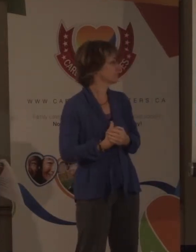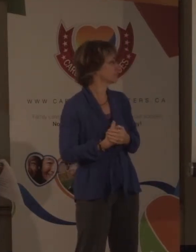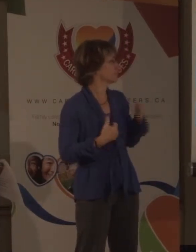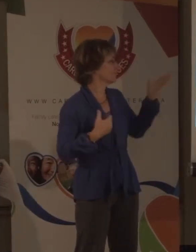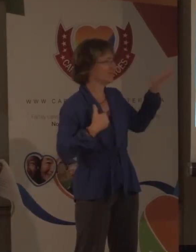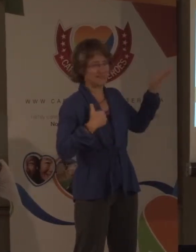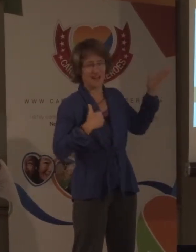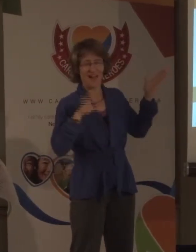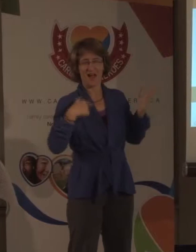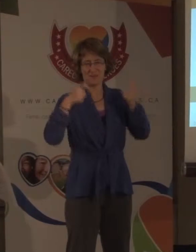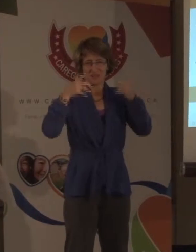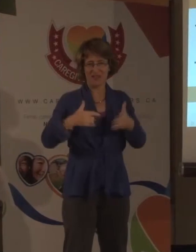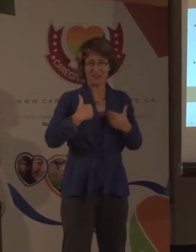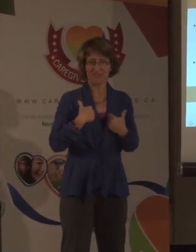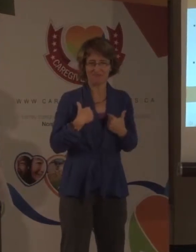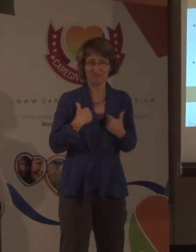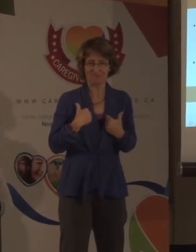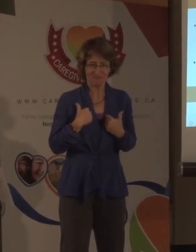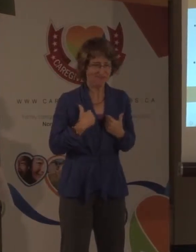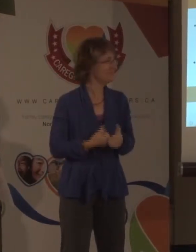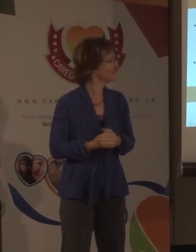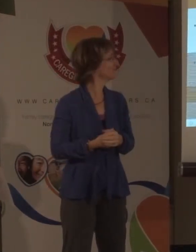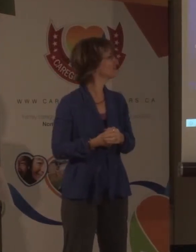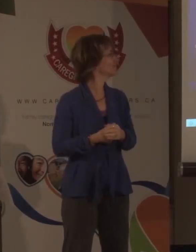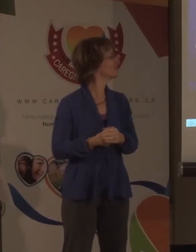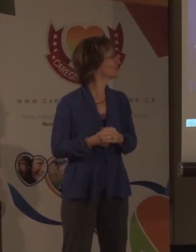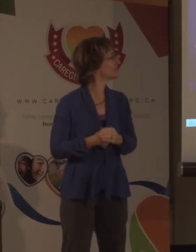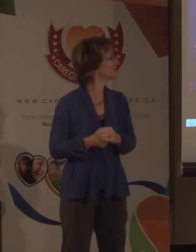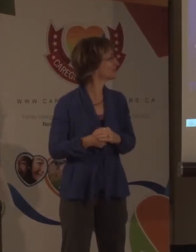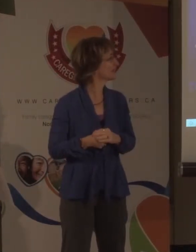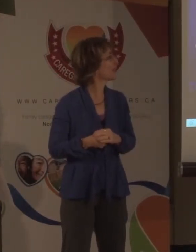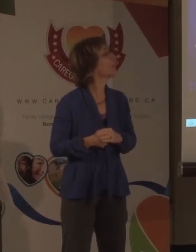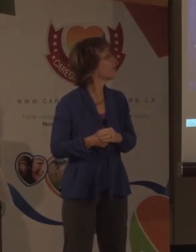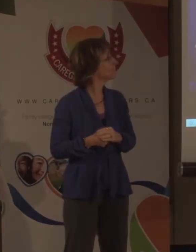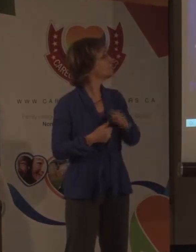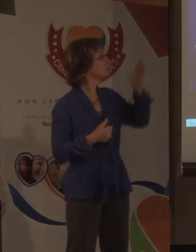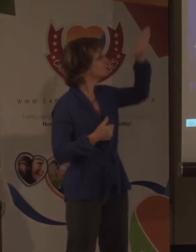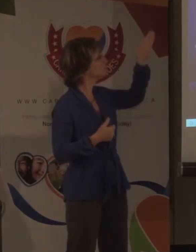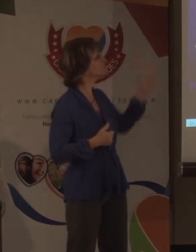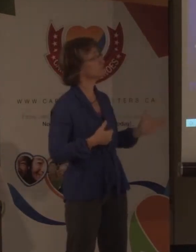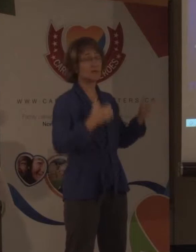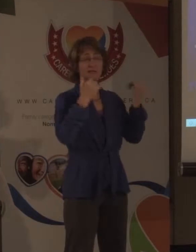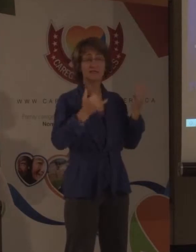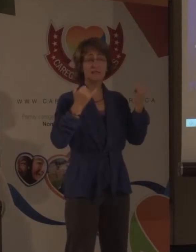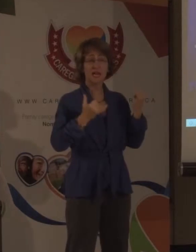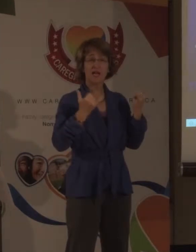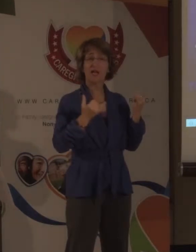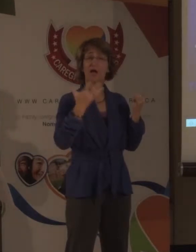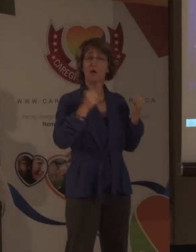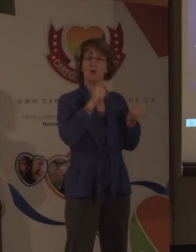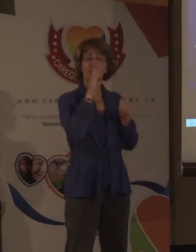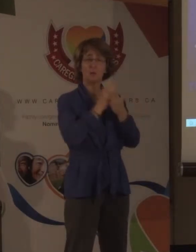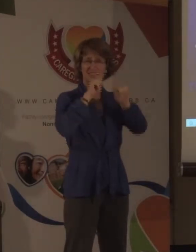I'm the director of Care Connect, just so you know where I came from. Okay, thank you. So today, let's talk about